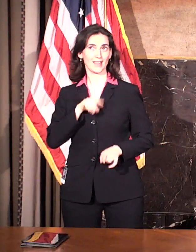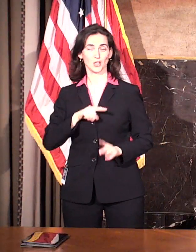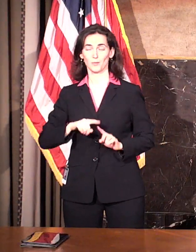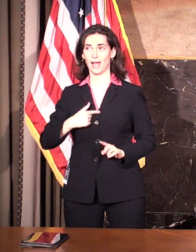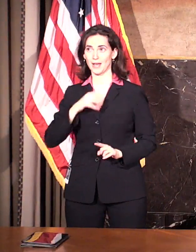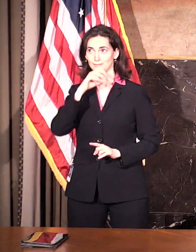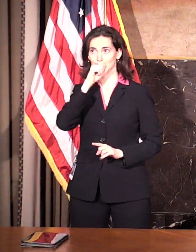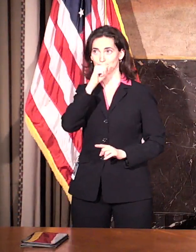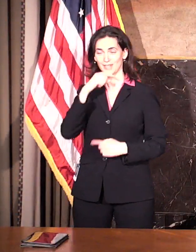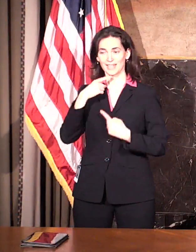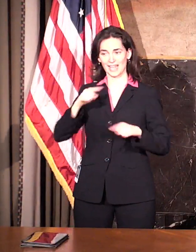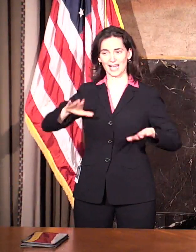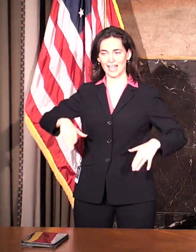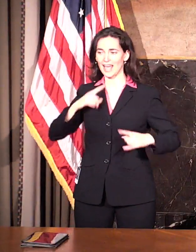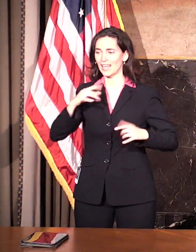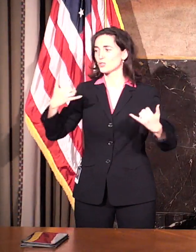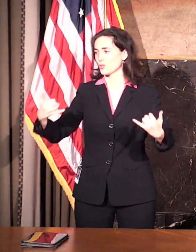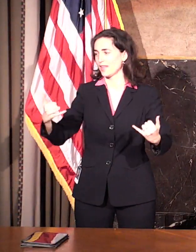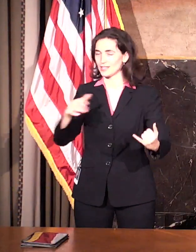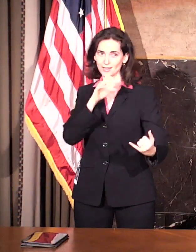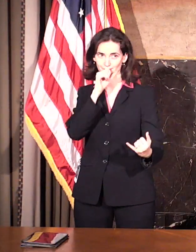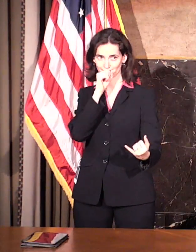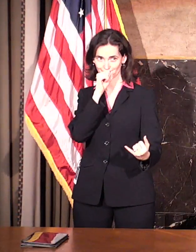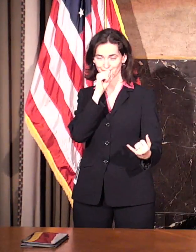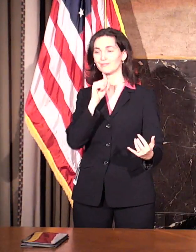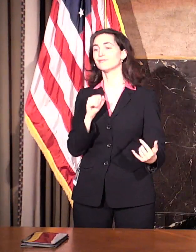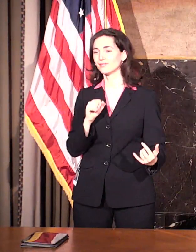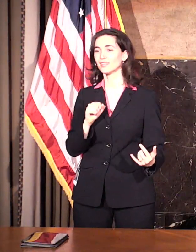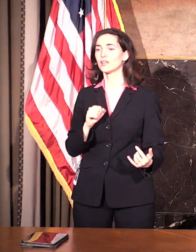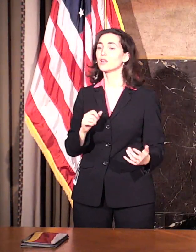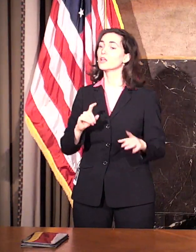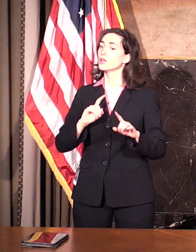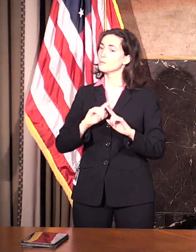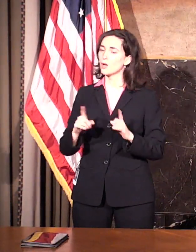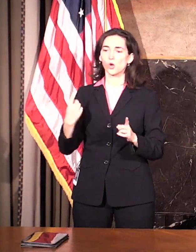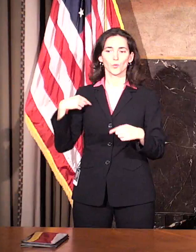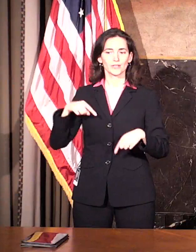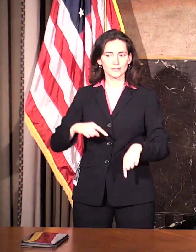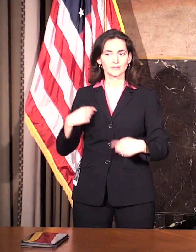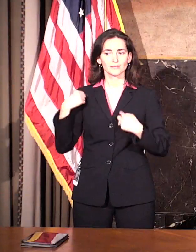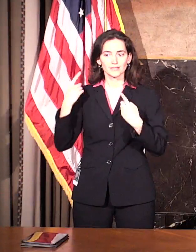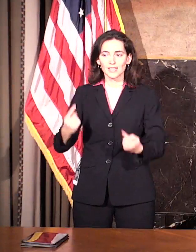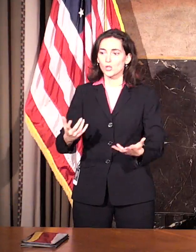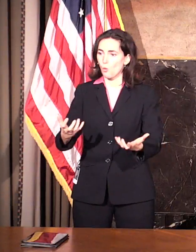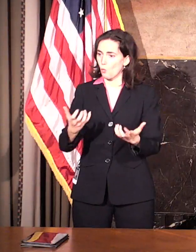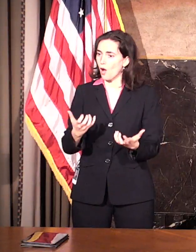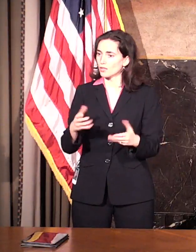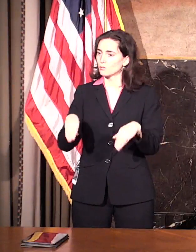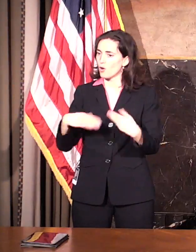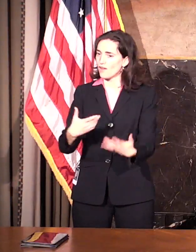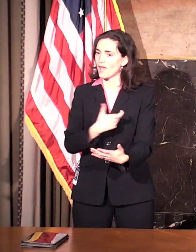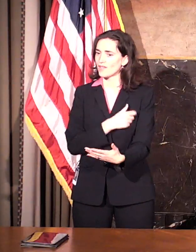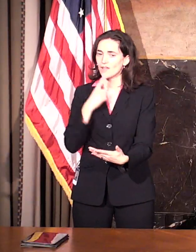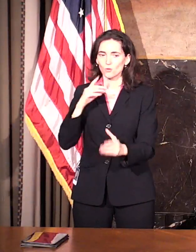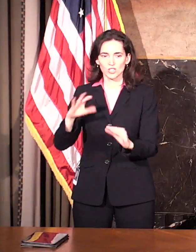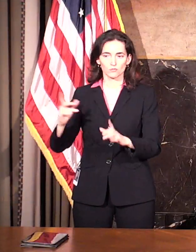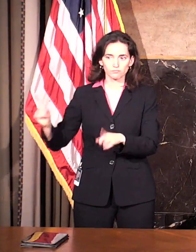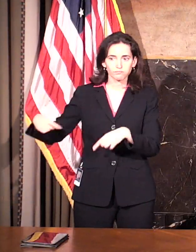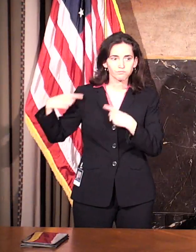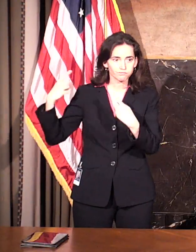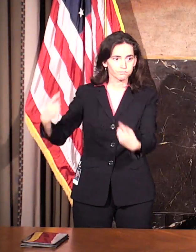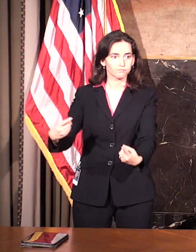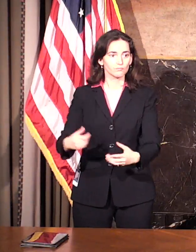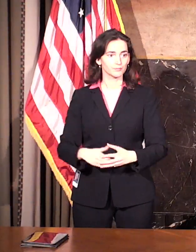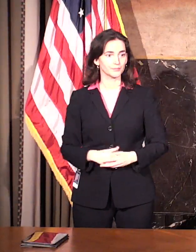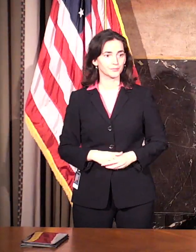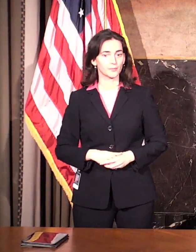the announcement till today. But so it is something that we've intended to do for a while, and I do want to thank all of